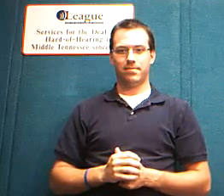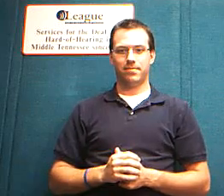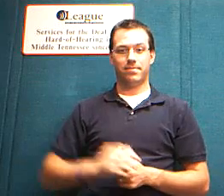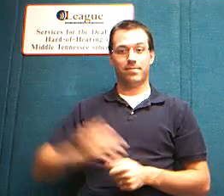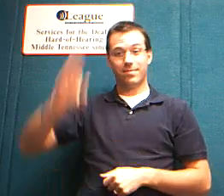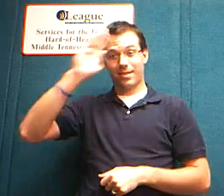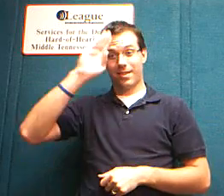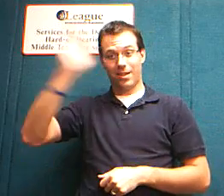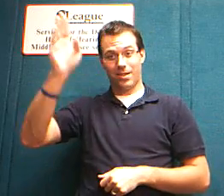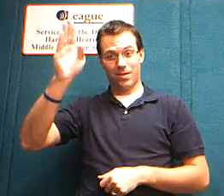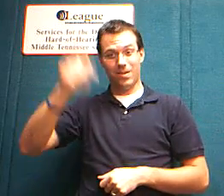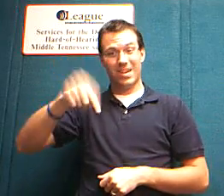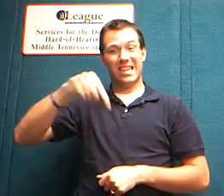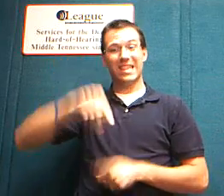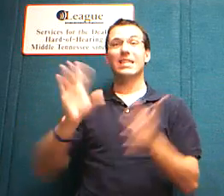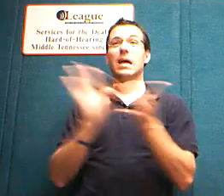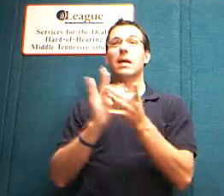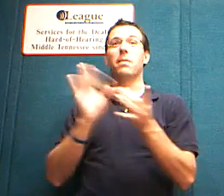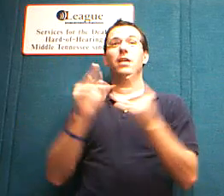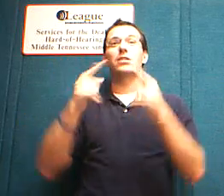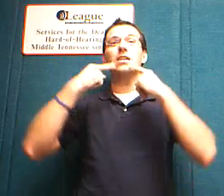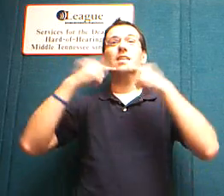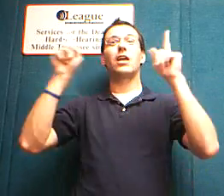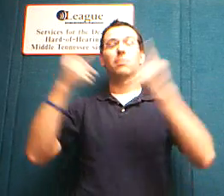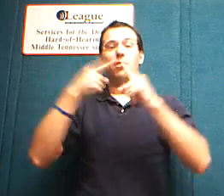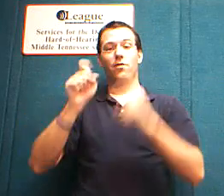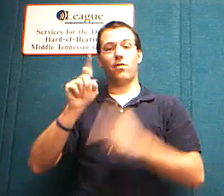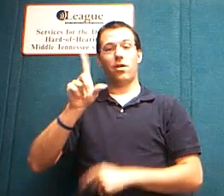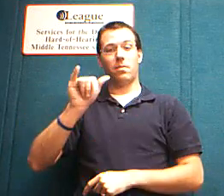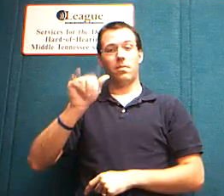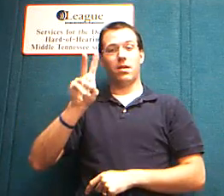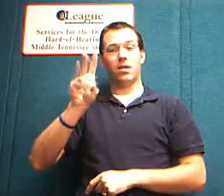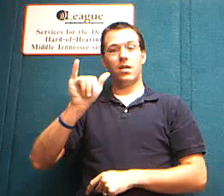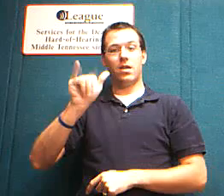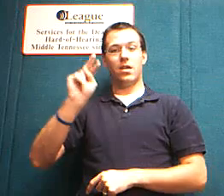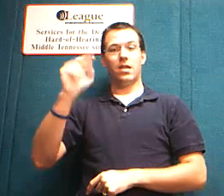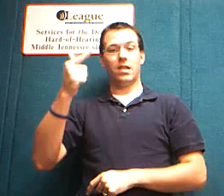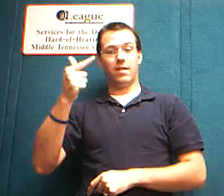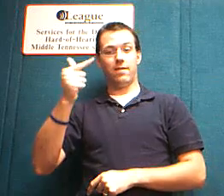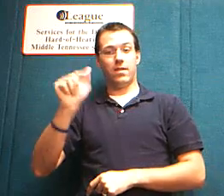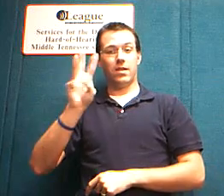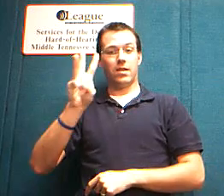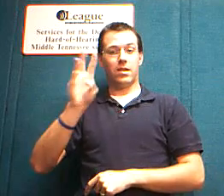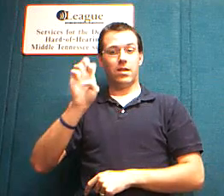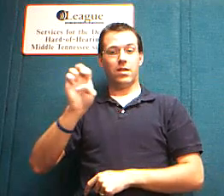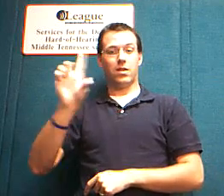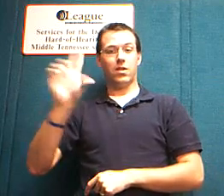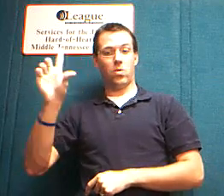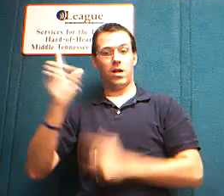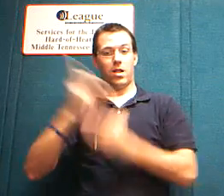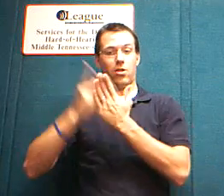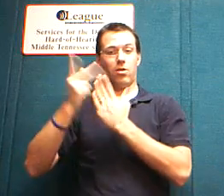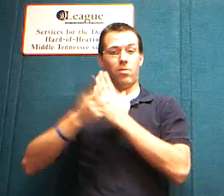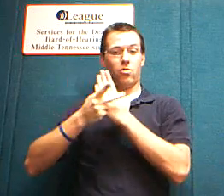Hi, this is a message from the Living Well program under the League for the Deaf and Hard of Hearing and Ear